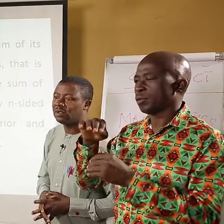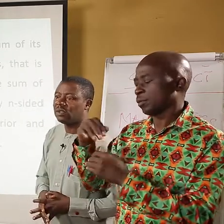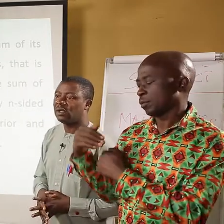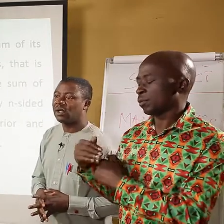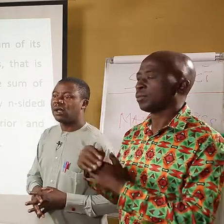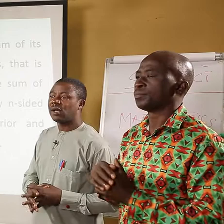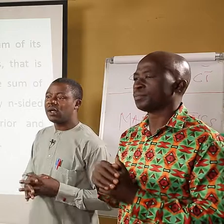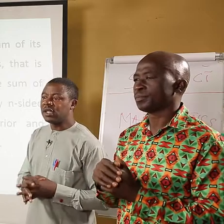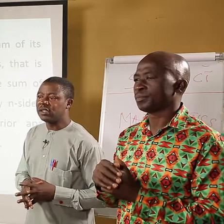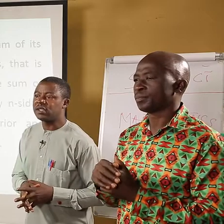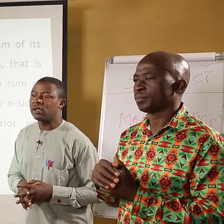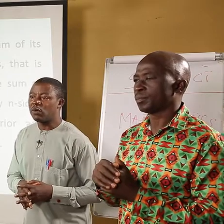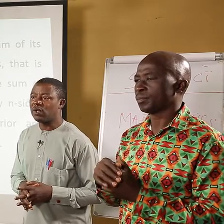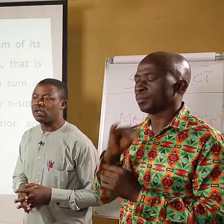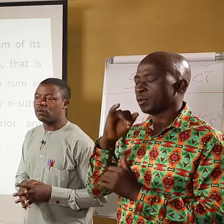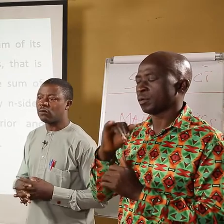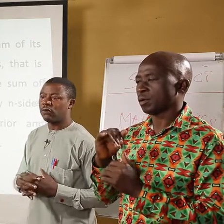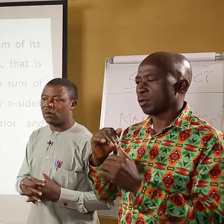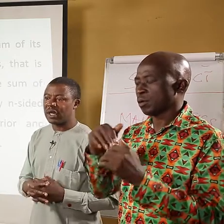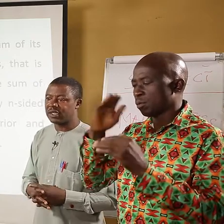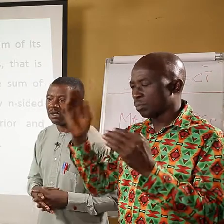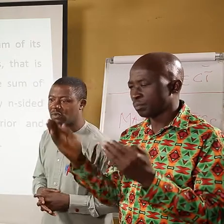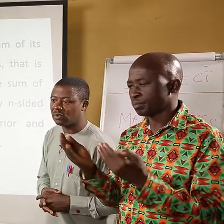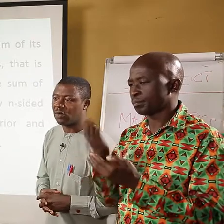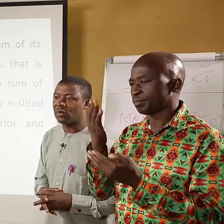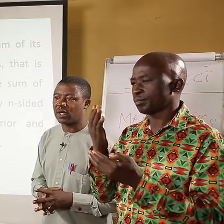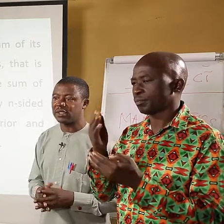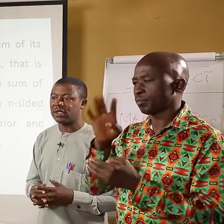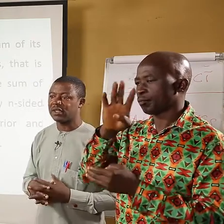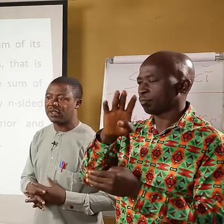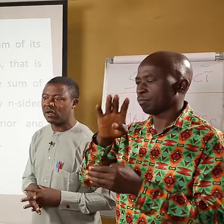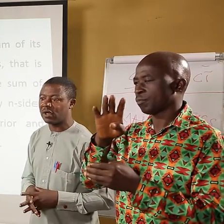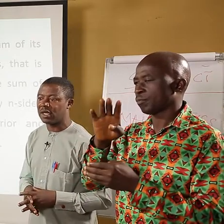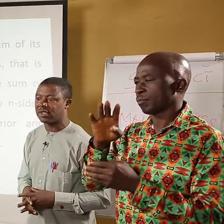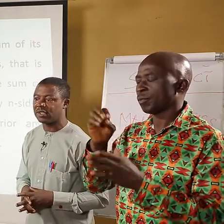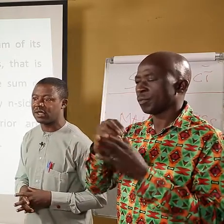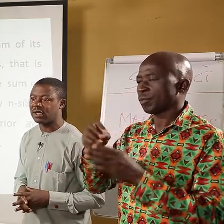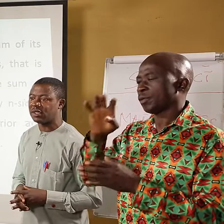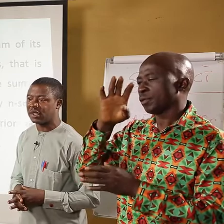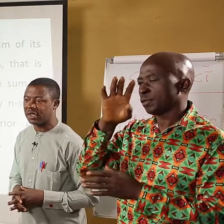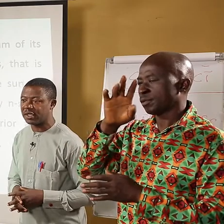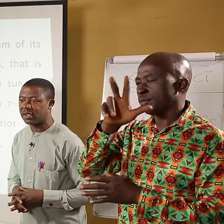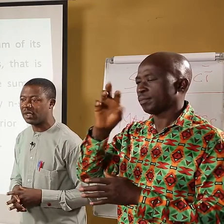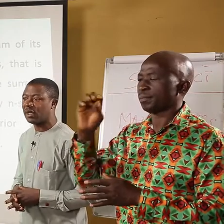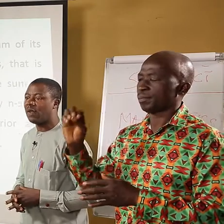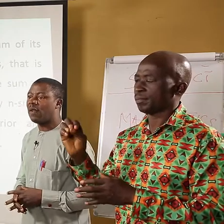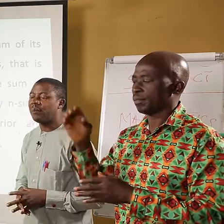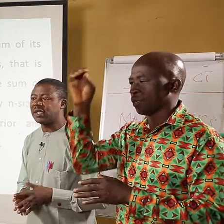angle is equivalent to 4 right angles, or you can say 360